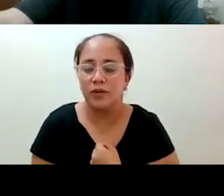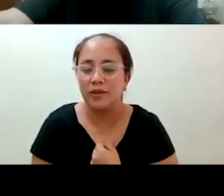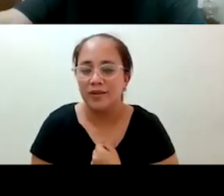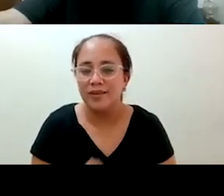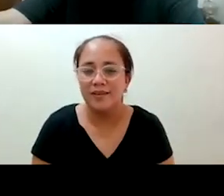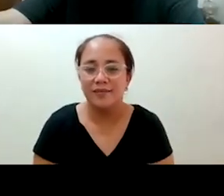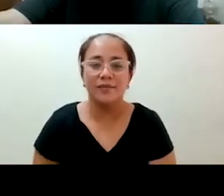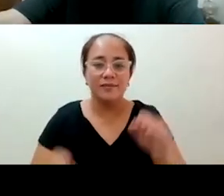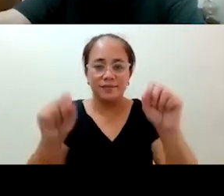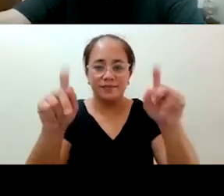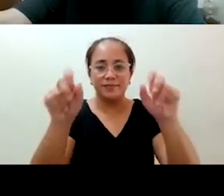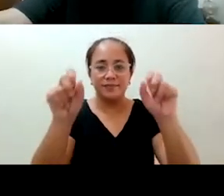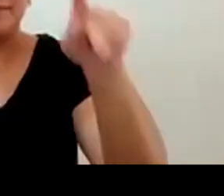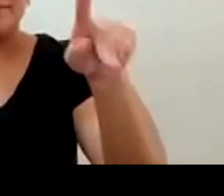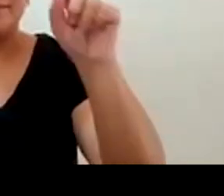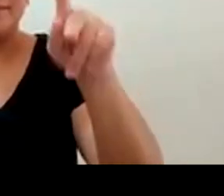Okay.